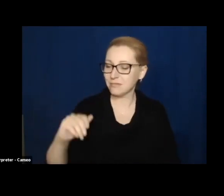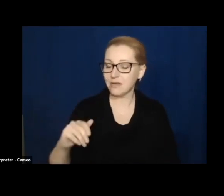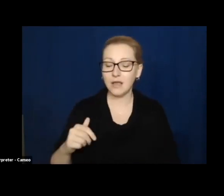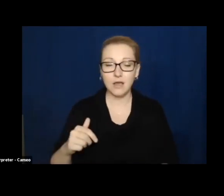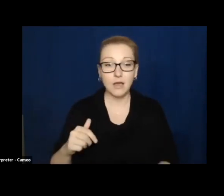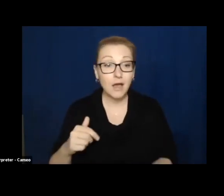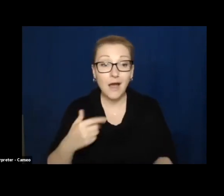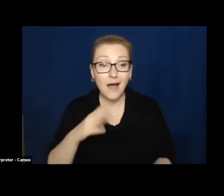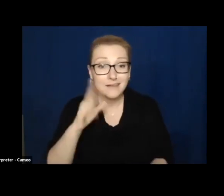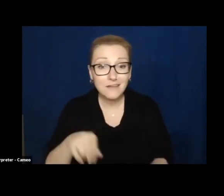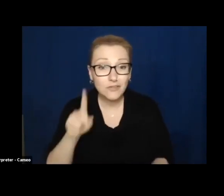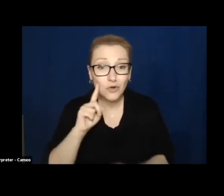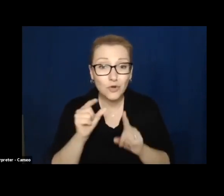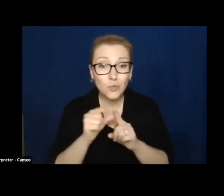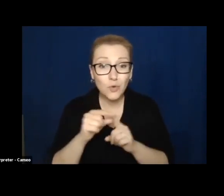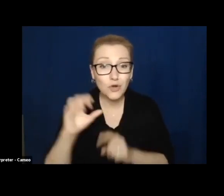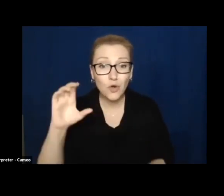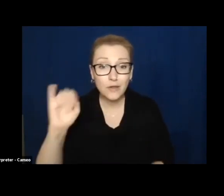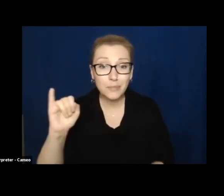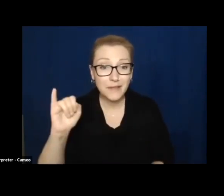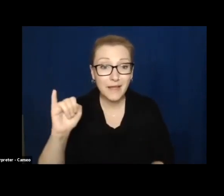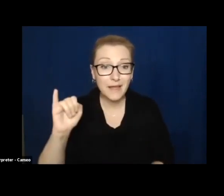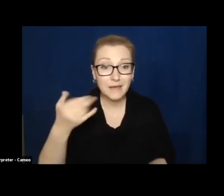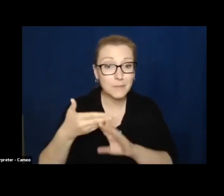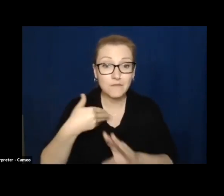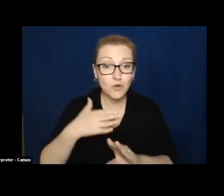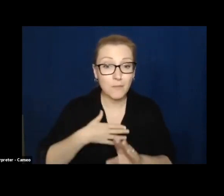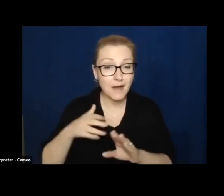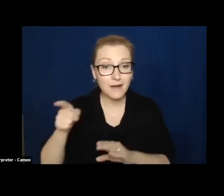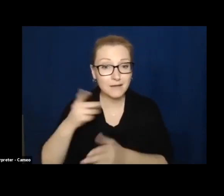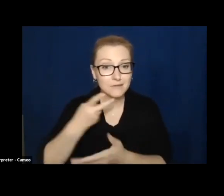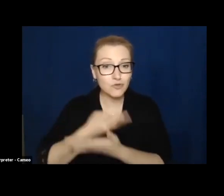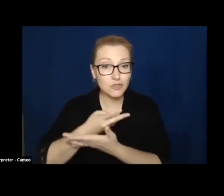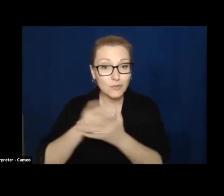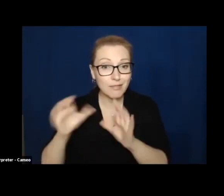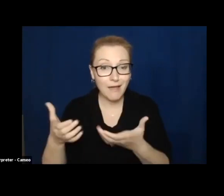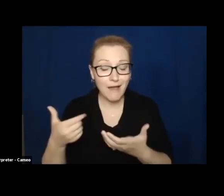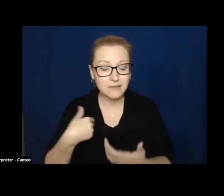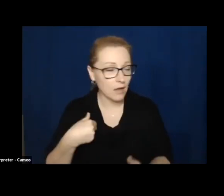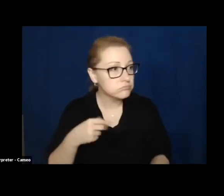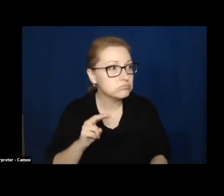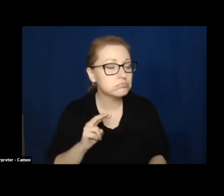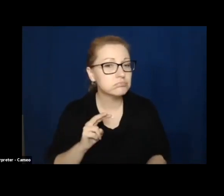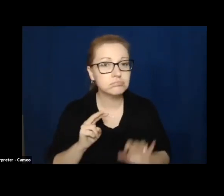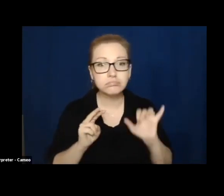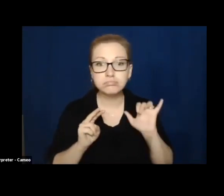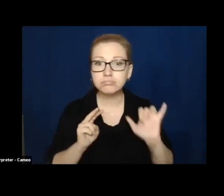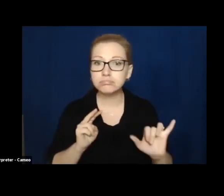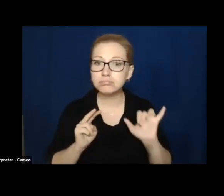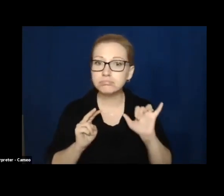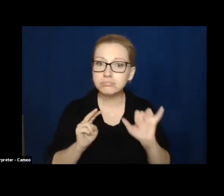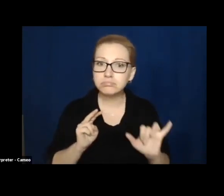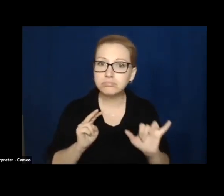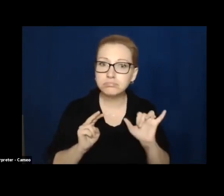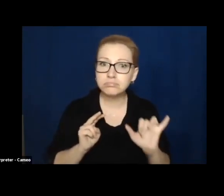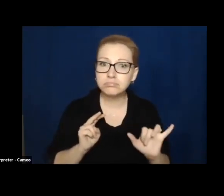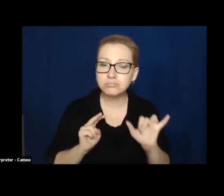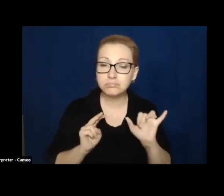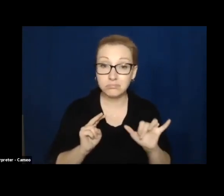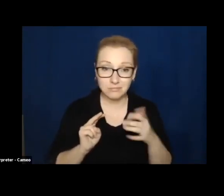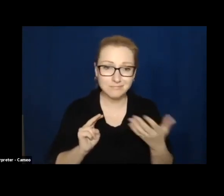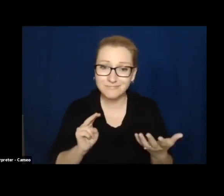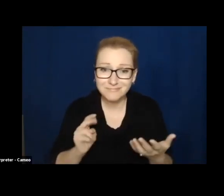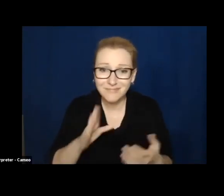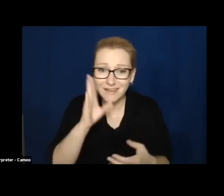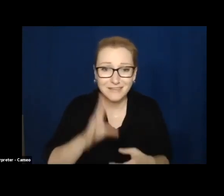word cochlear implant before my class in school. I was so surprised because I